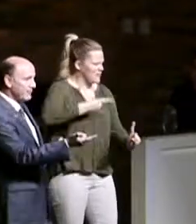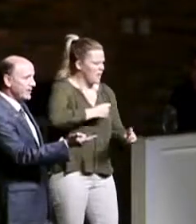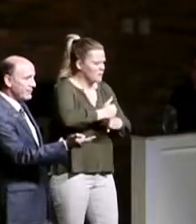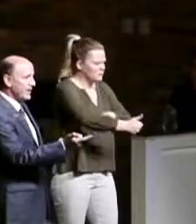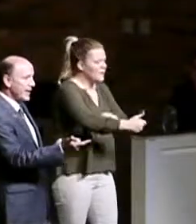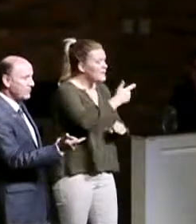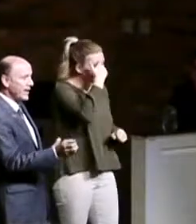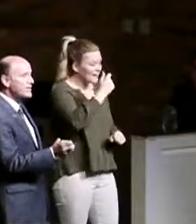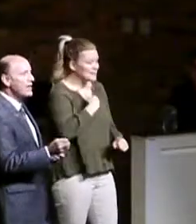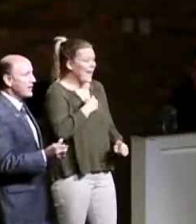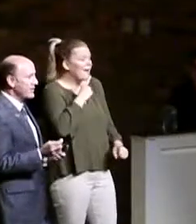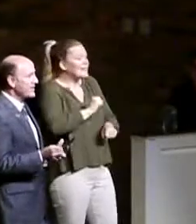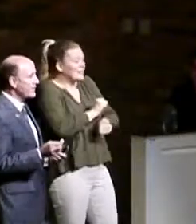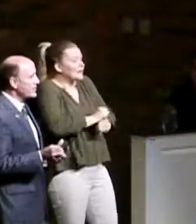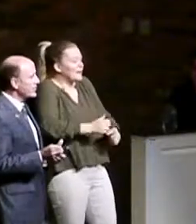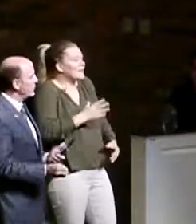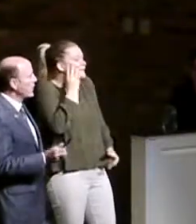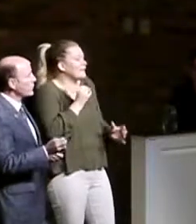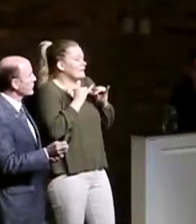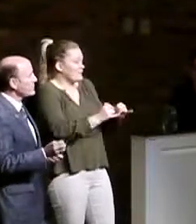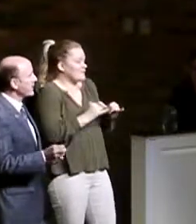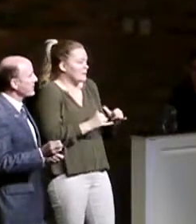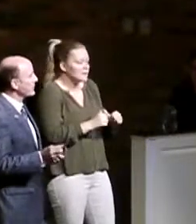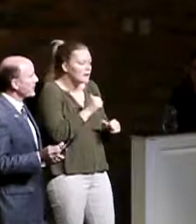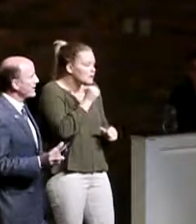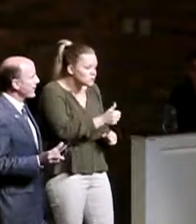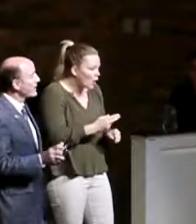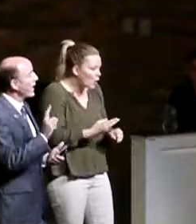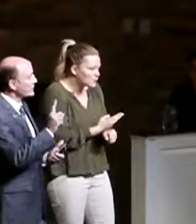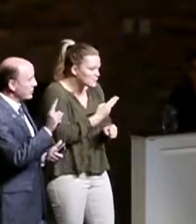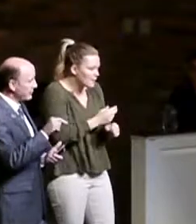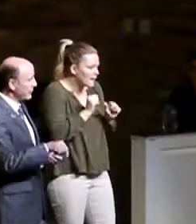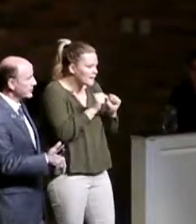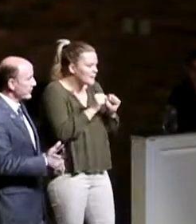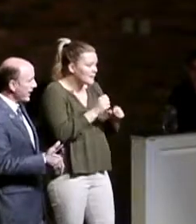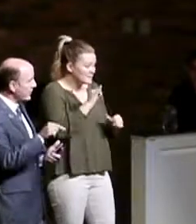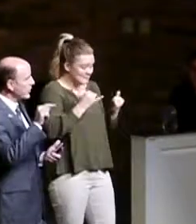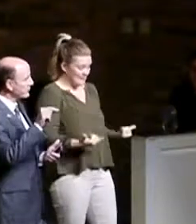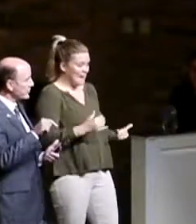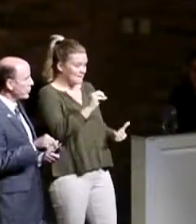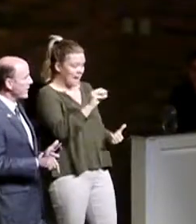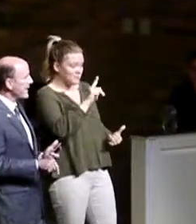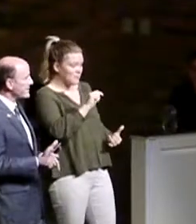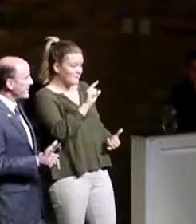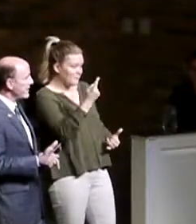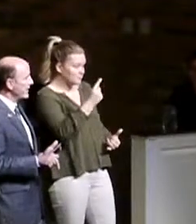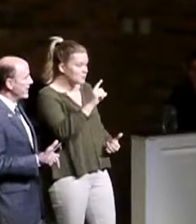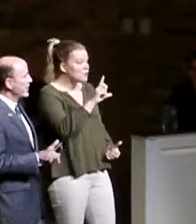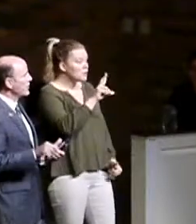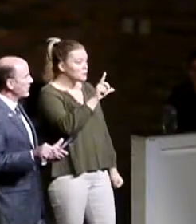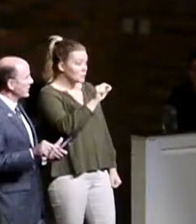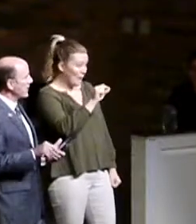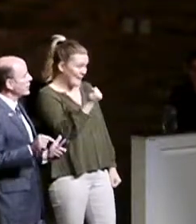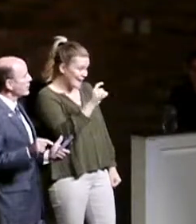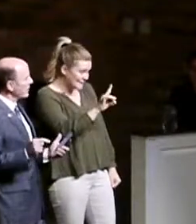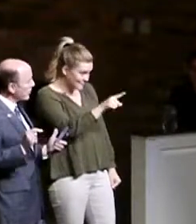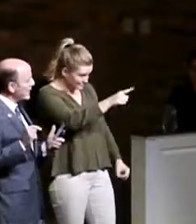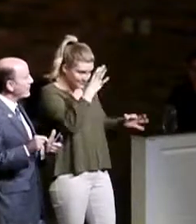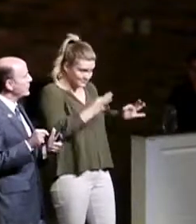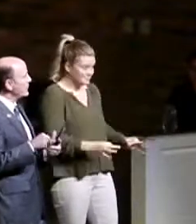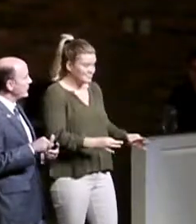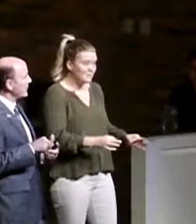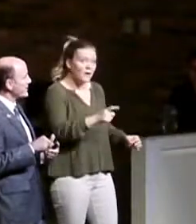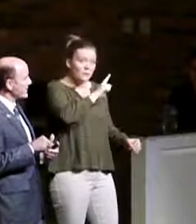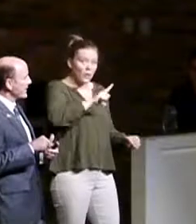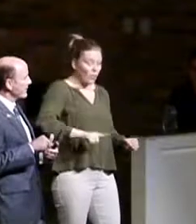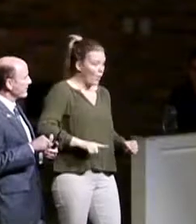literally have lived in that place, but I'm going to say this to you. Don't spend another day there. October 1st, okay? October 1st, 2018, you and the Lord came